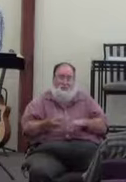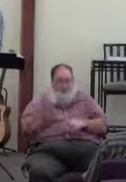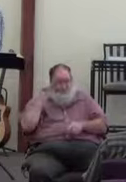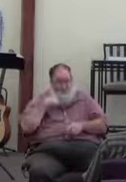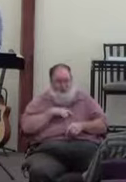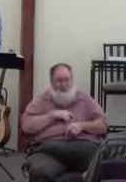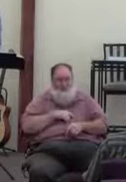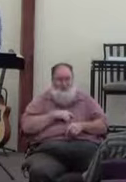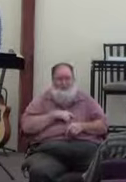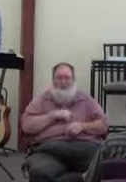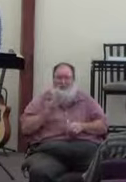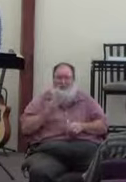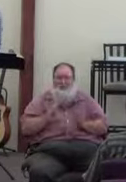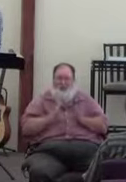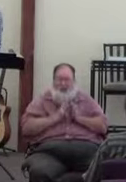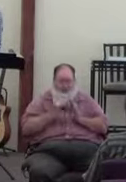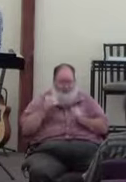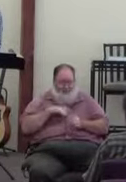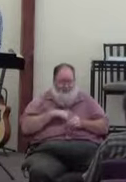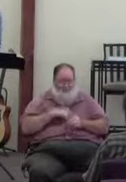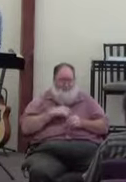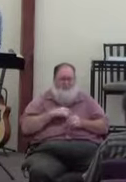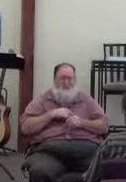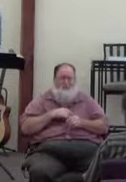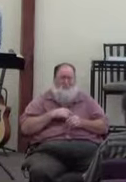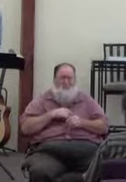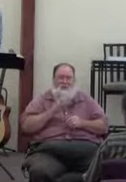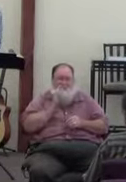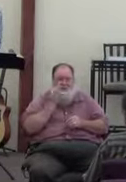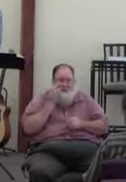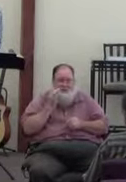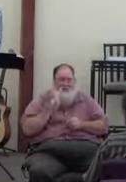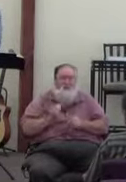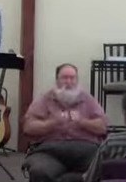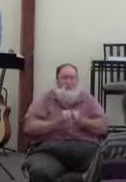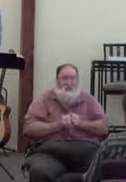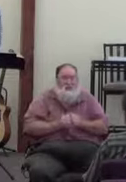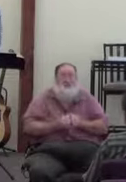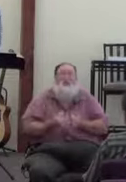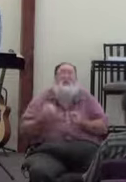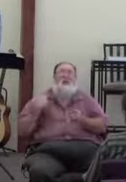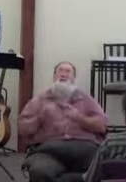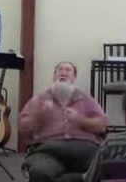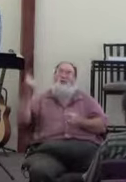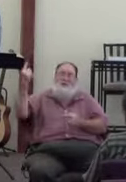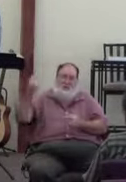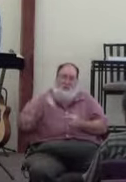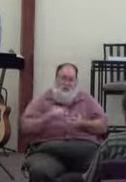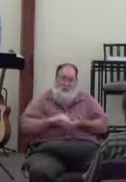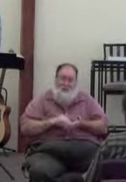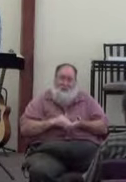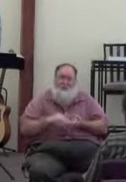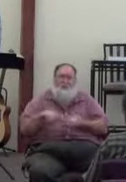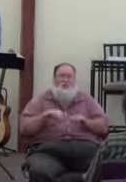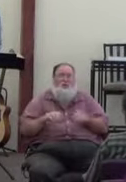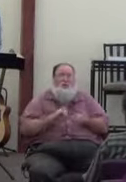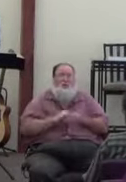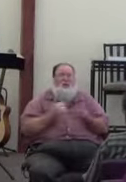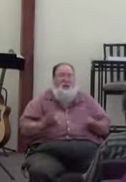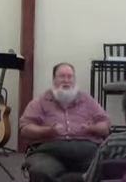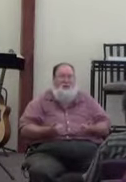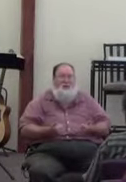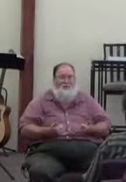And he asked us to commune together until he returns. And that's what we're going to do right now. We're going to have communion.